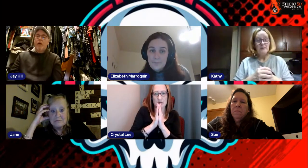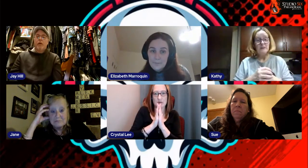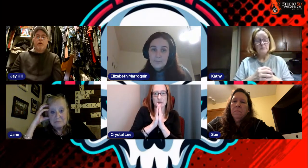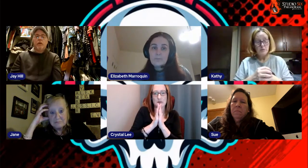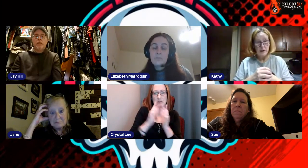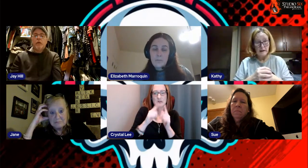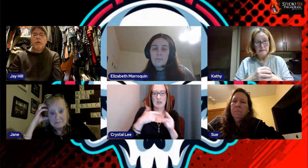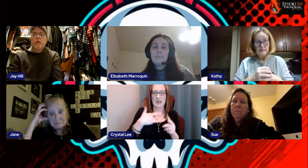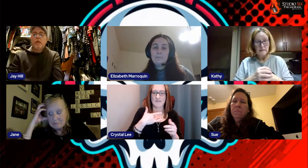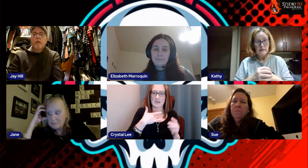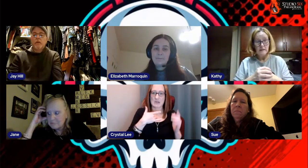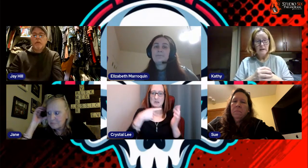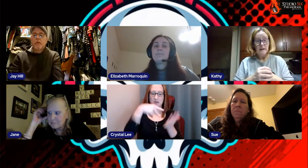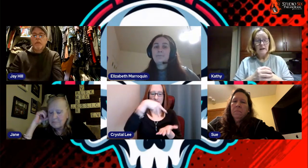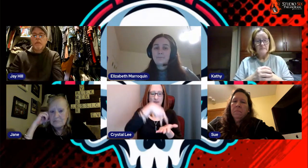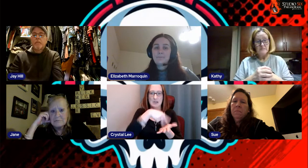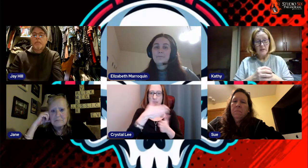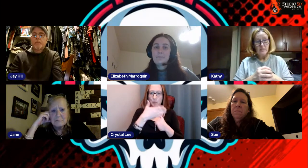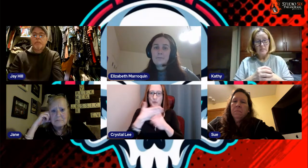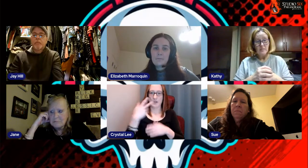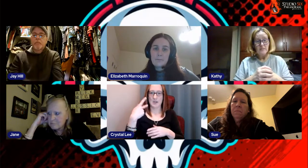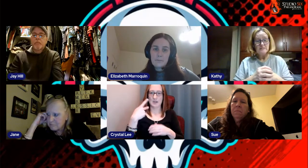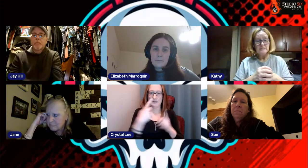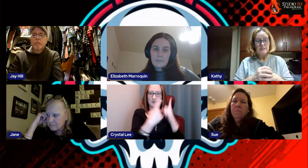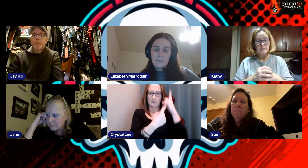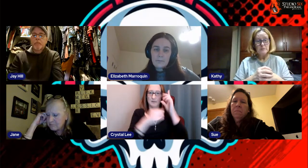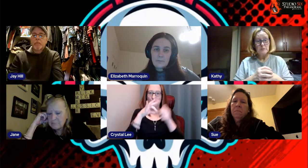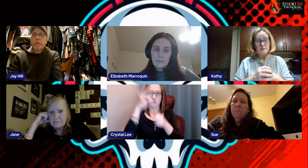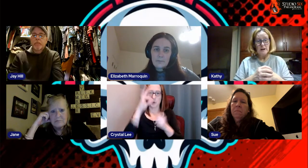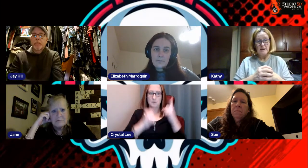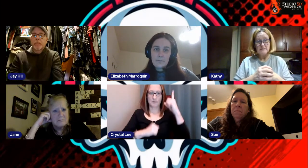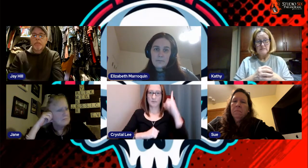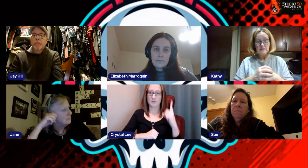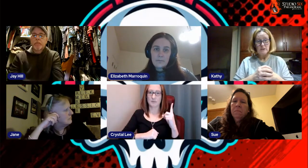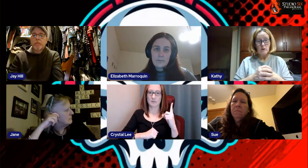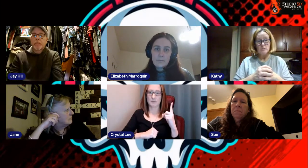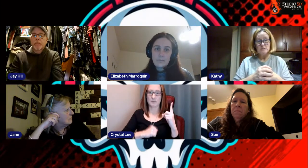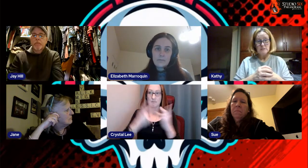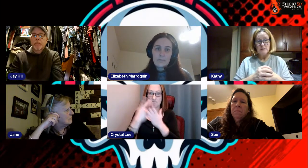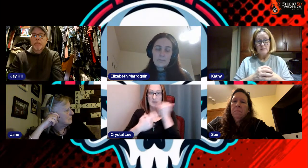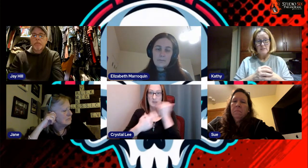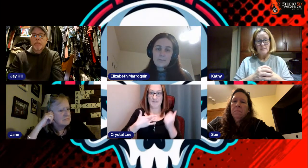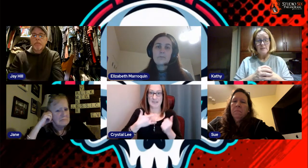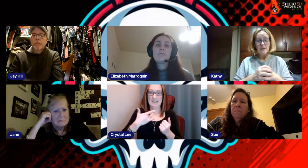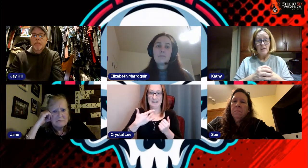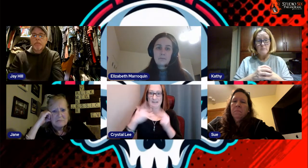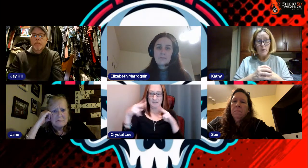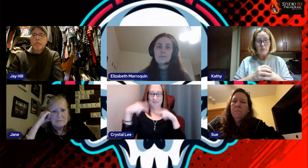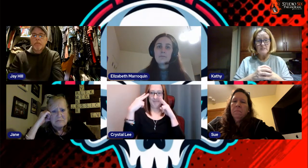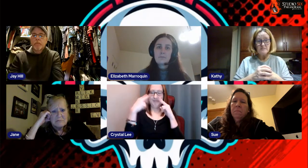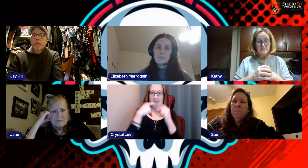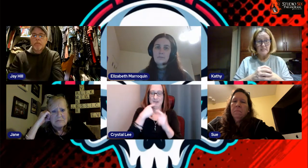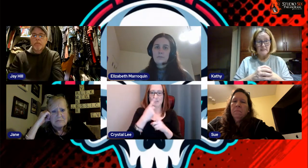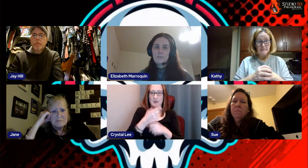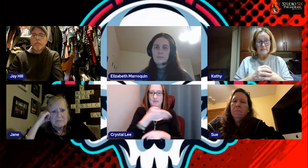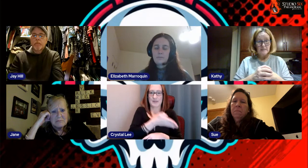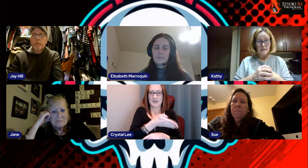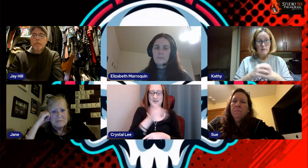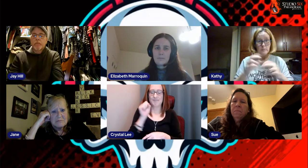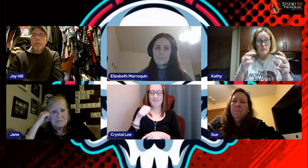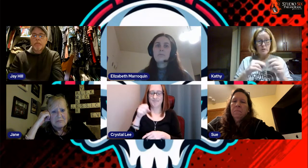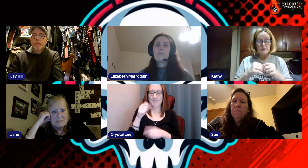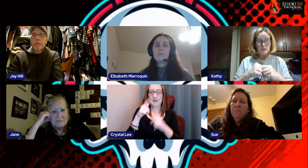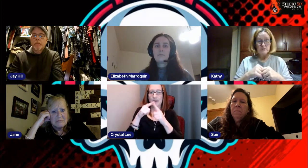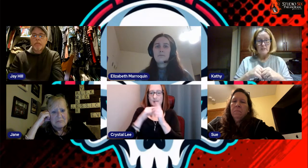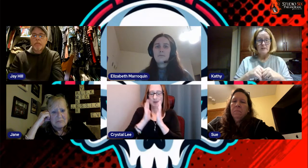So I found out I prayed and felt standing between us, the ghost, and both of us feel it.